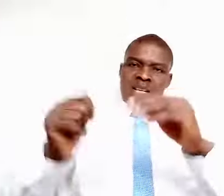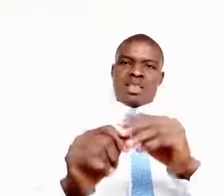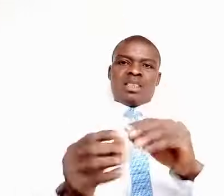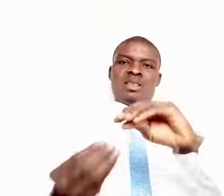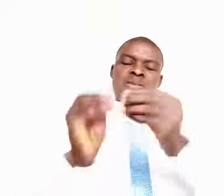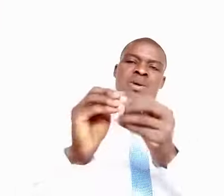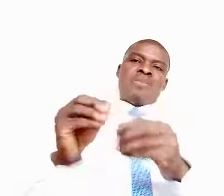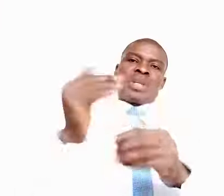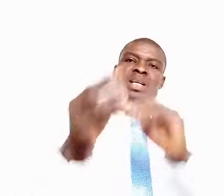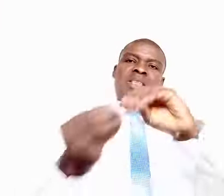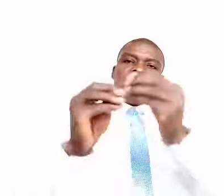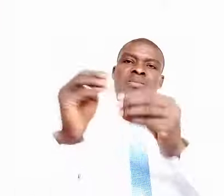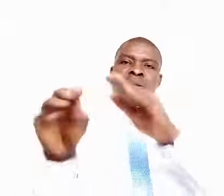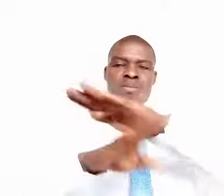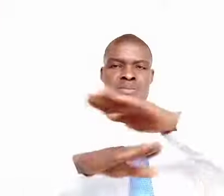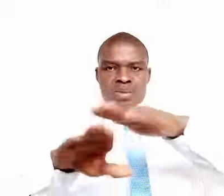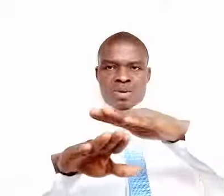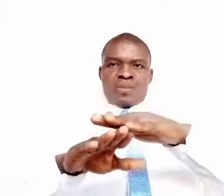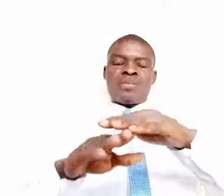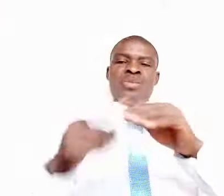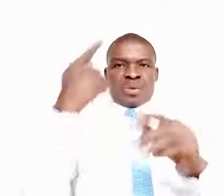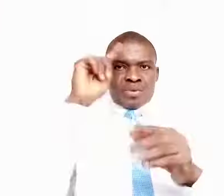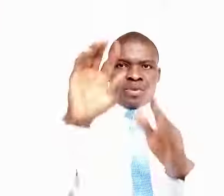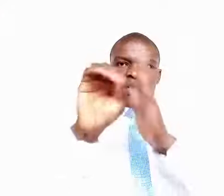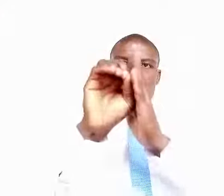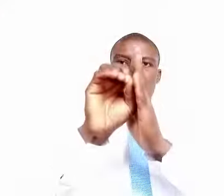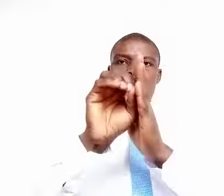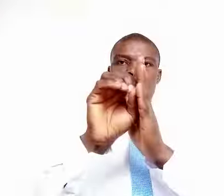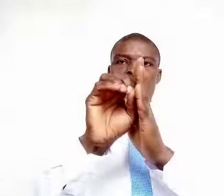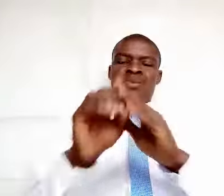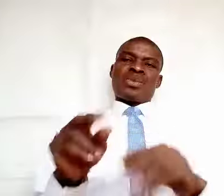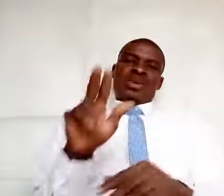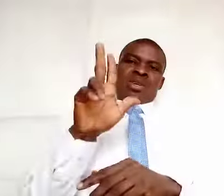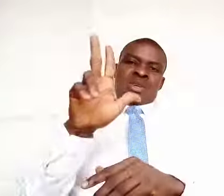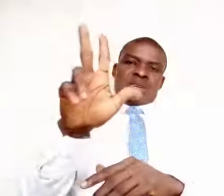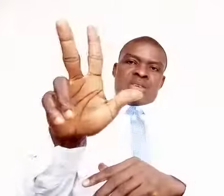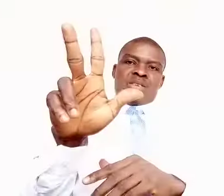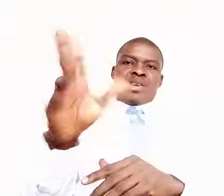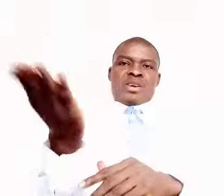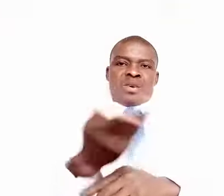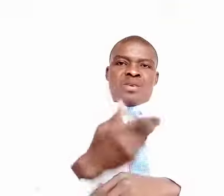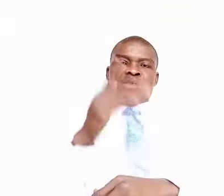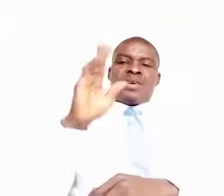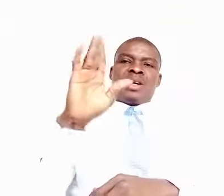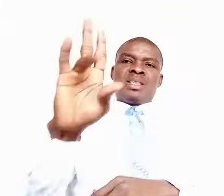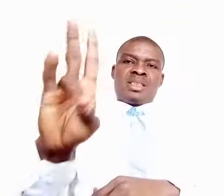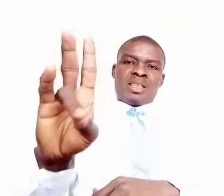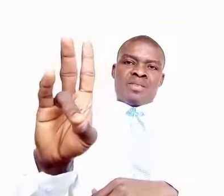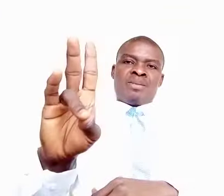below the fractional bar. For example, 3 over 7, 7 over